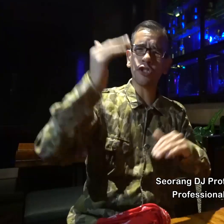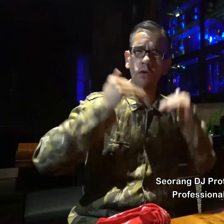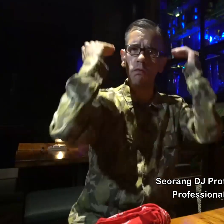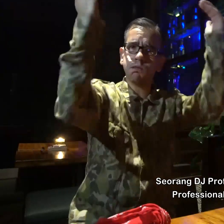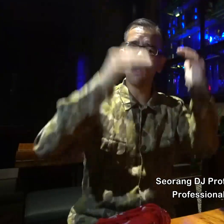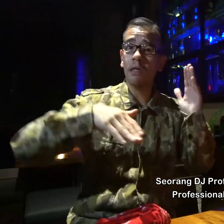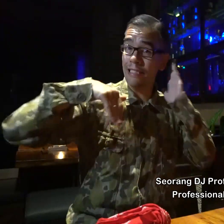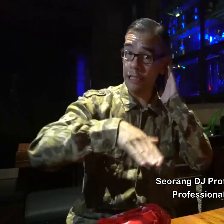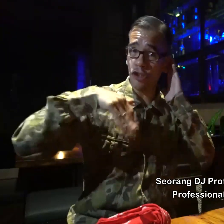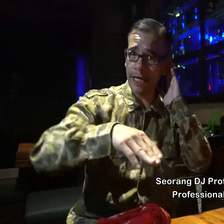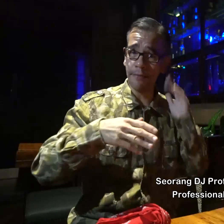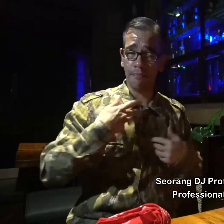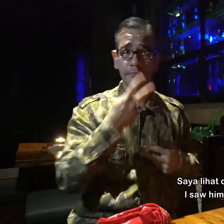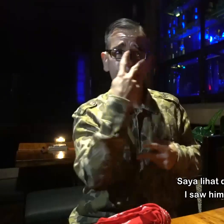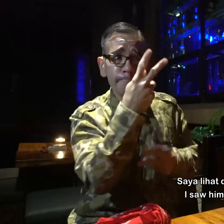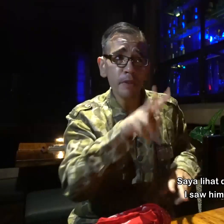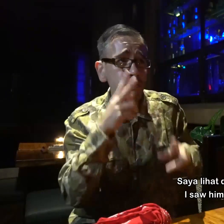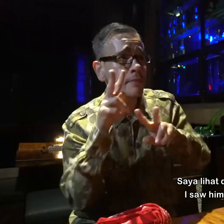Professional DJ.